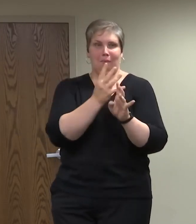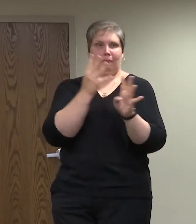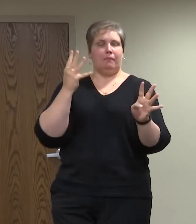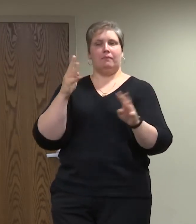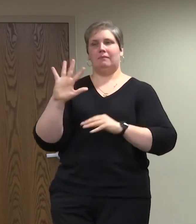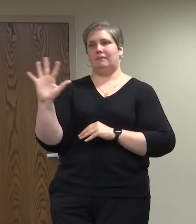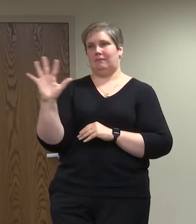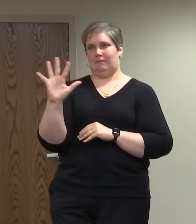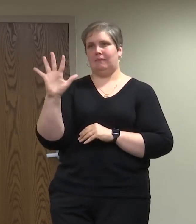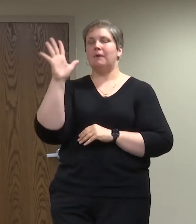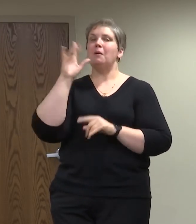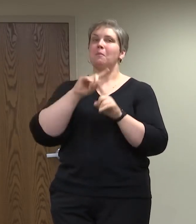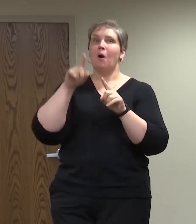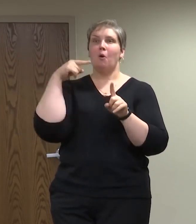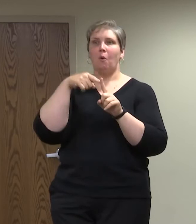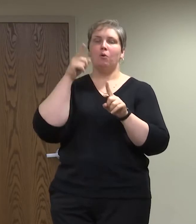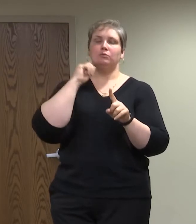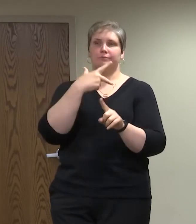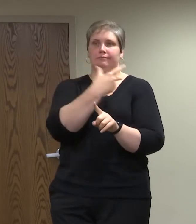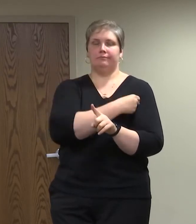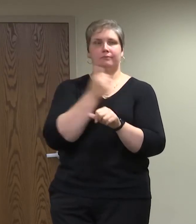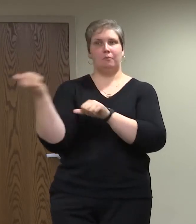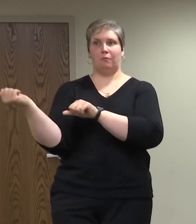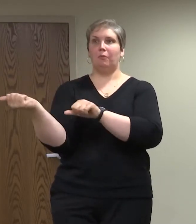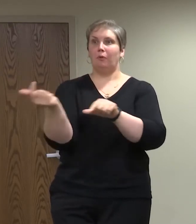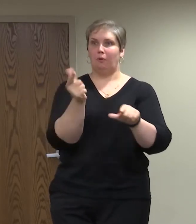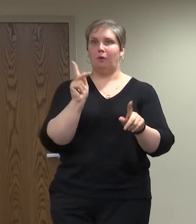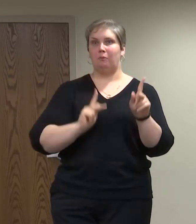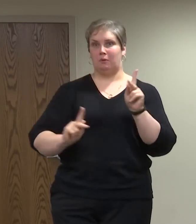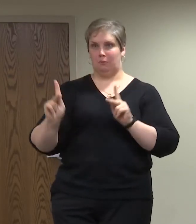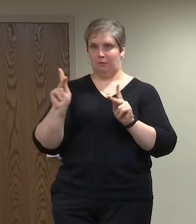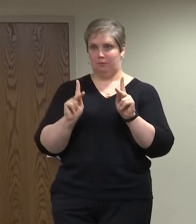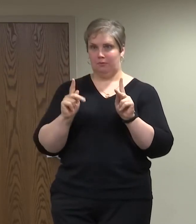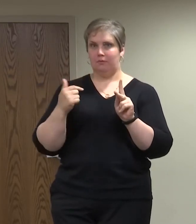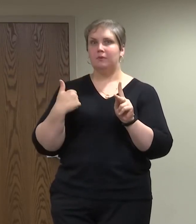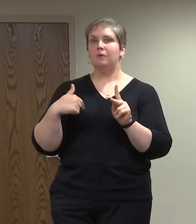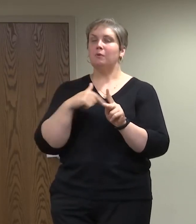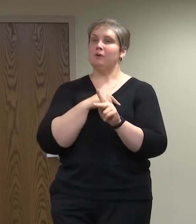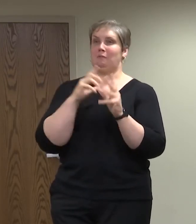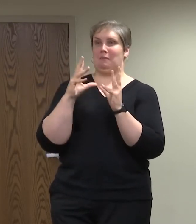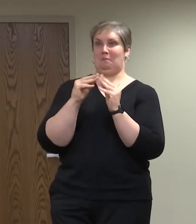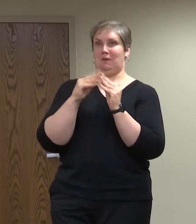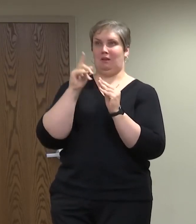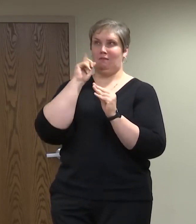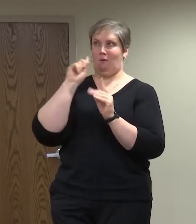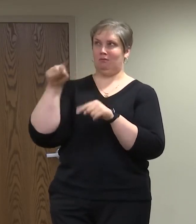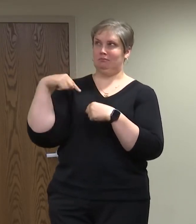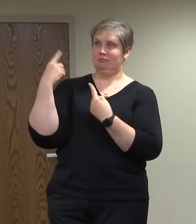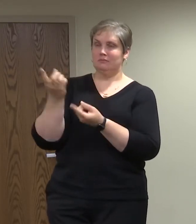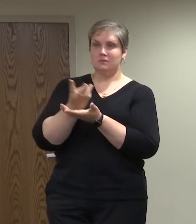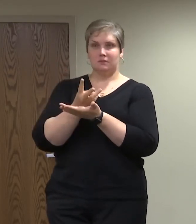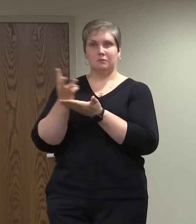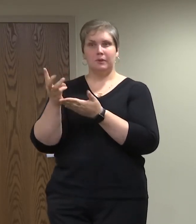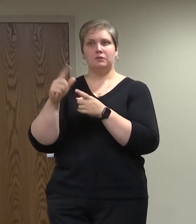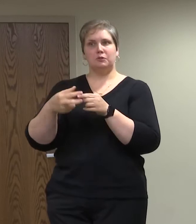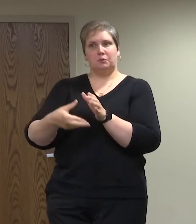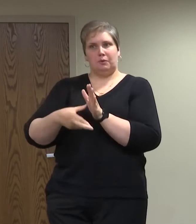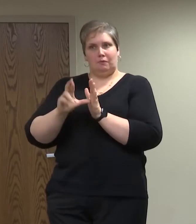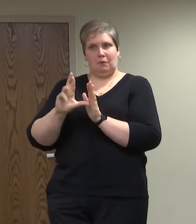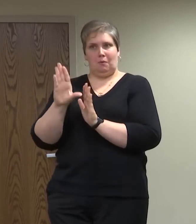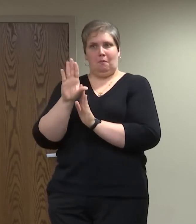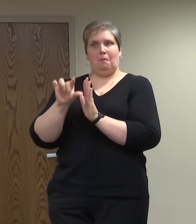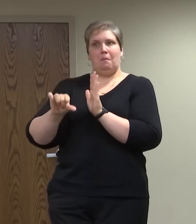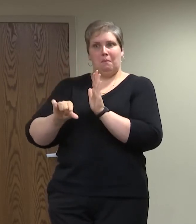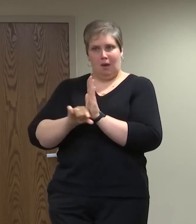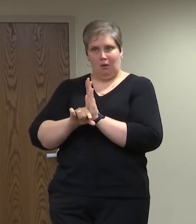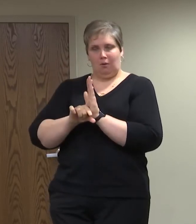Illinois College of Pharmacy to provide leadership on this planning. We have been meeting over the past 6 weeks to review background